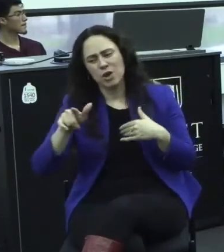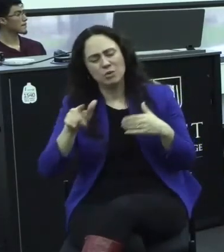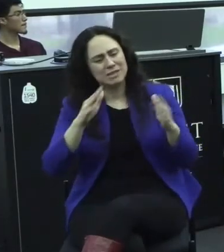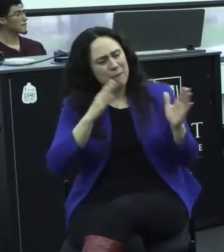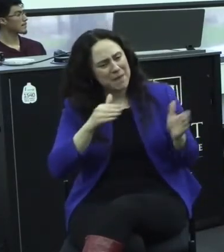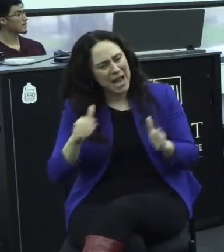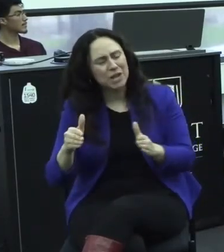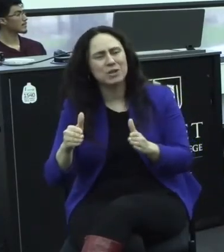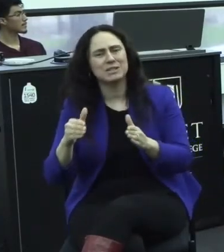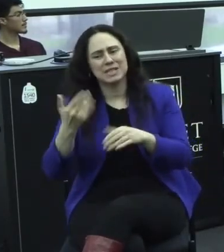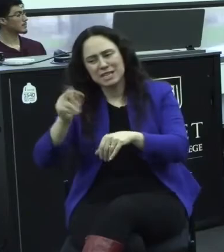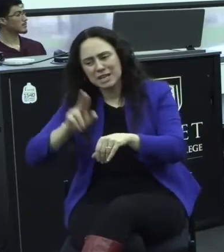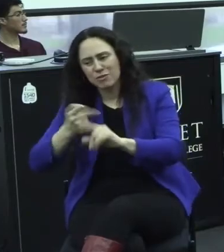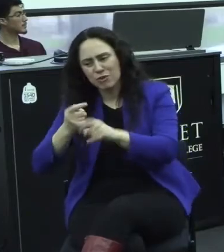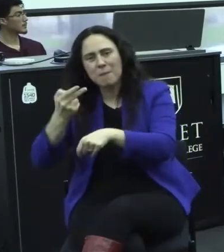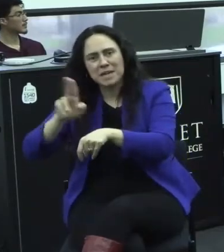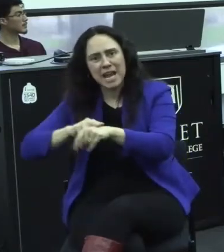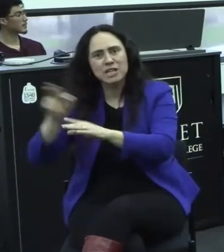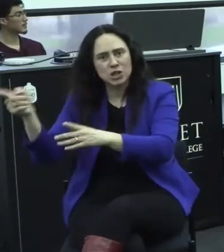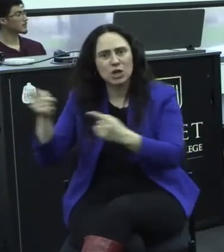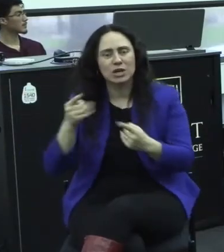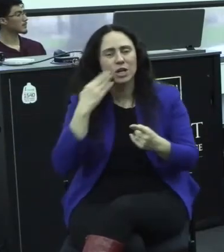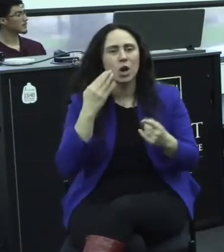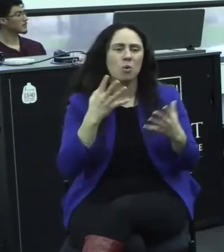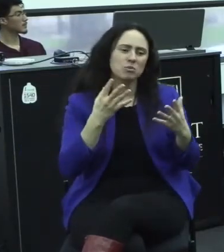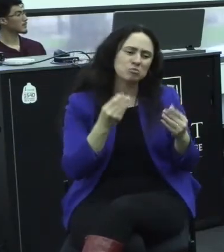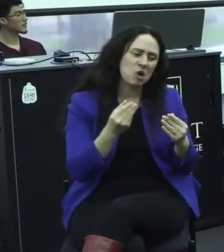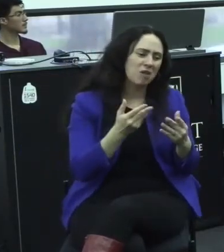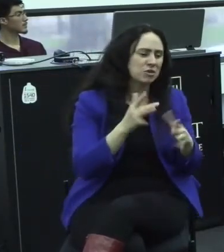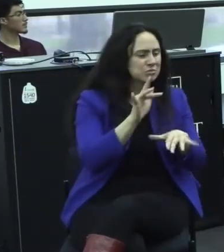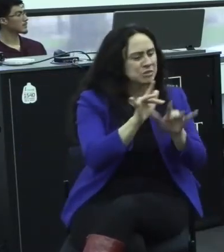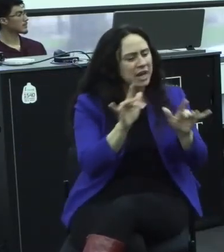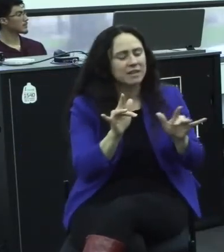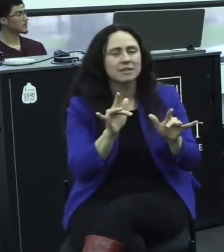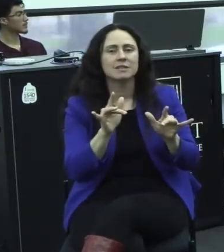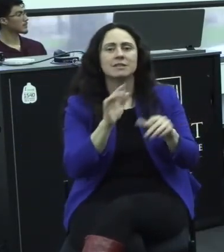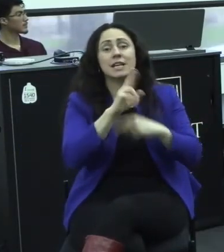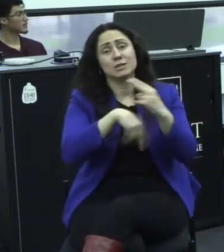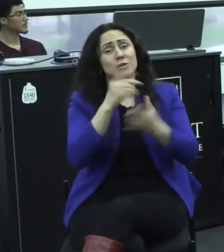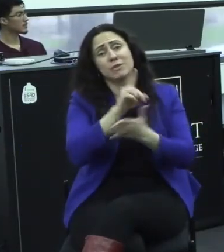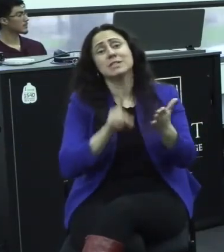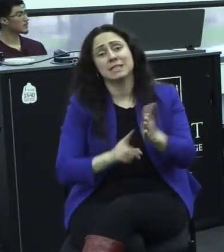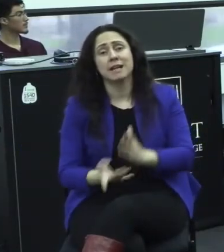patterns, softer touches, makes it, it's universal design.